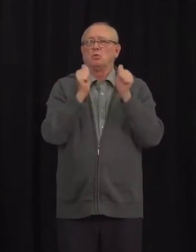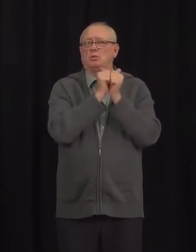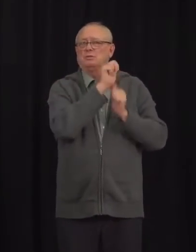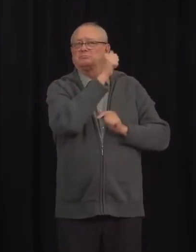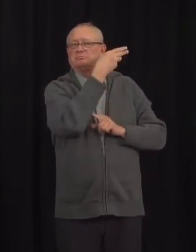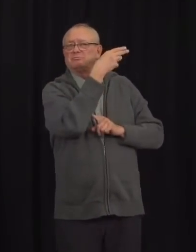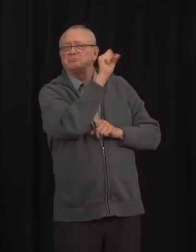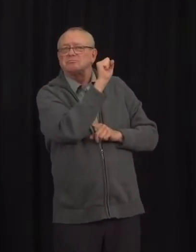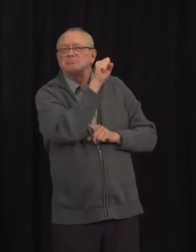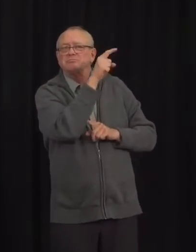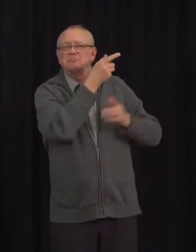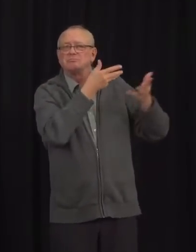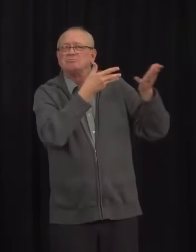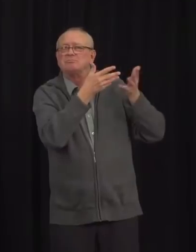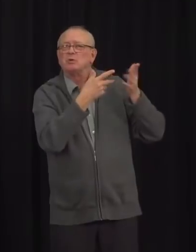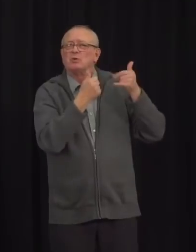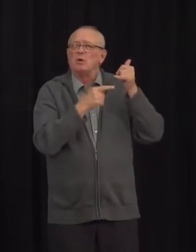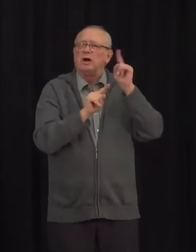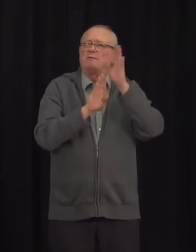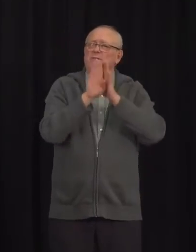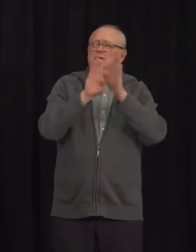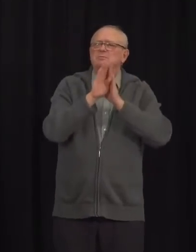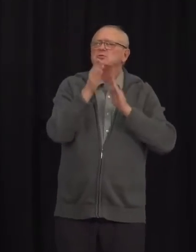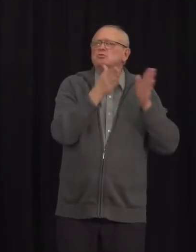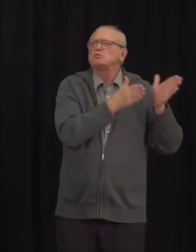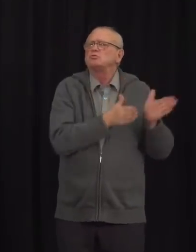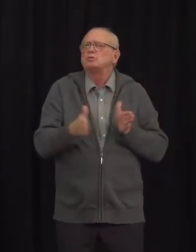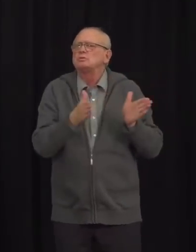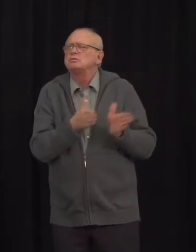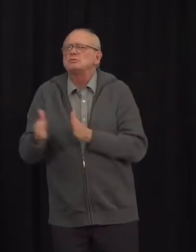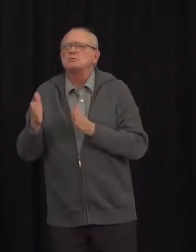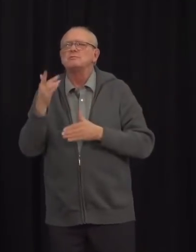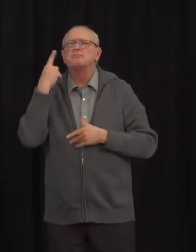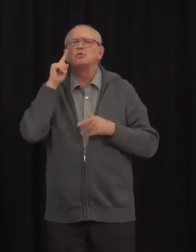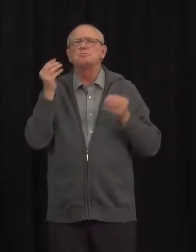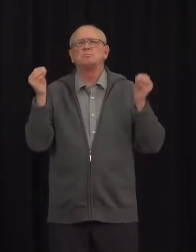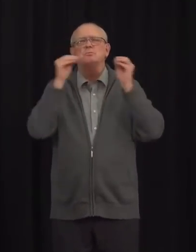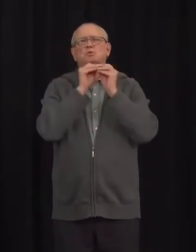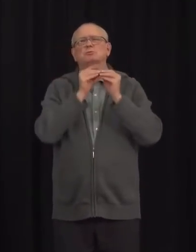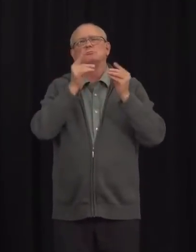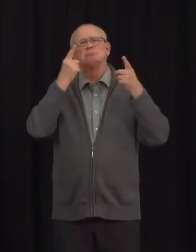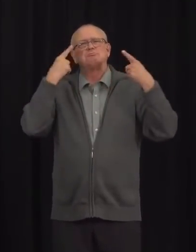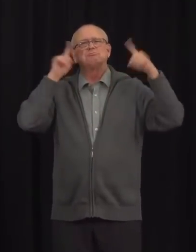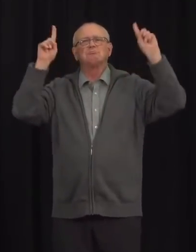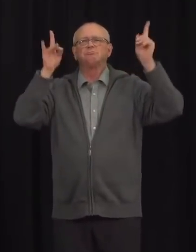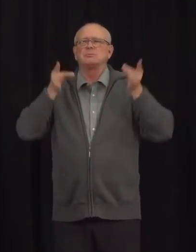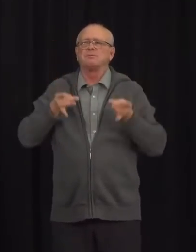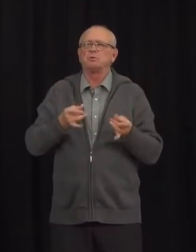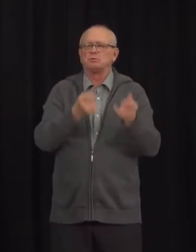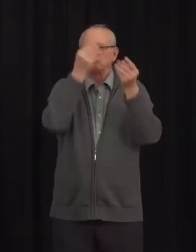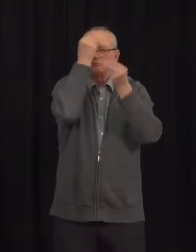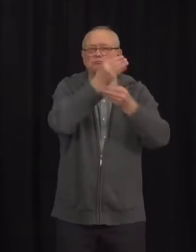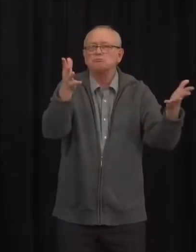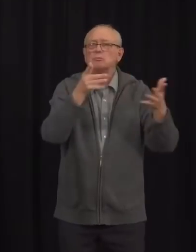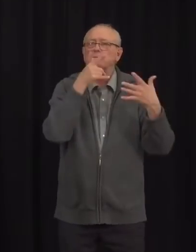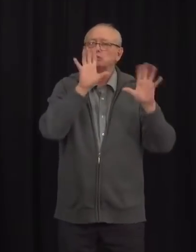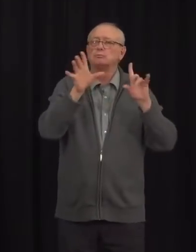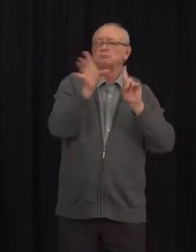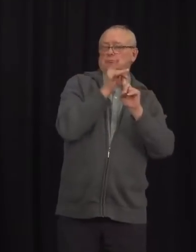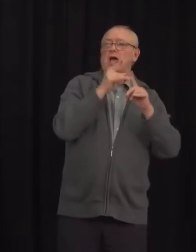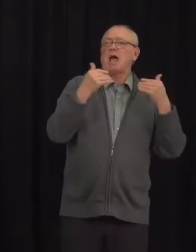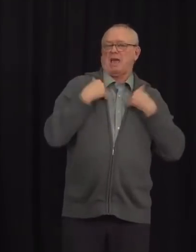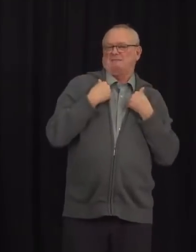more effectively and efficiently notify close contacts of confirmed cases of COVID-19. Right